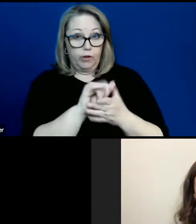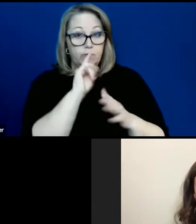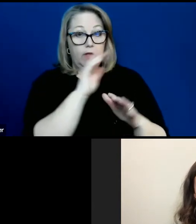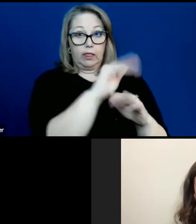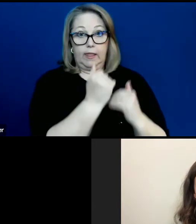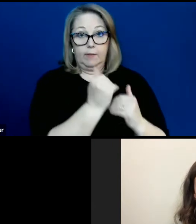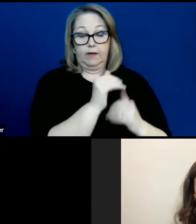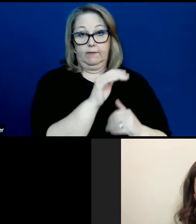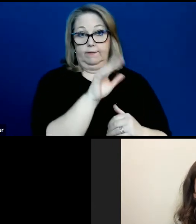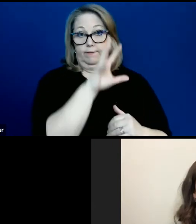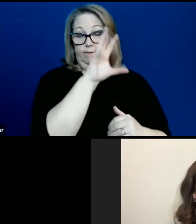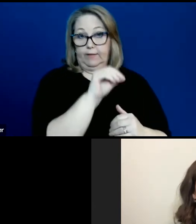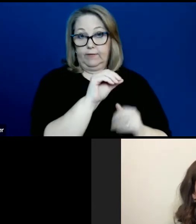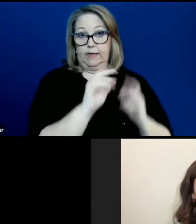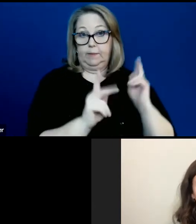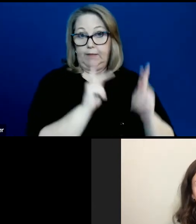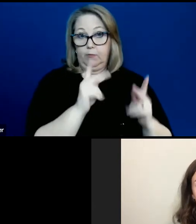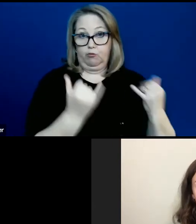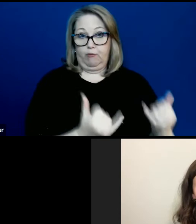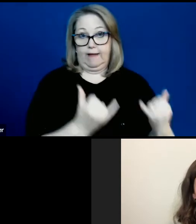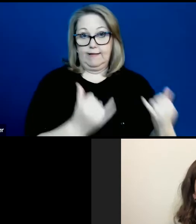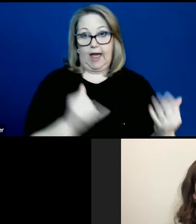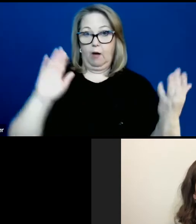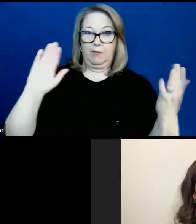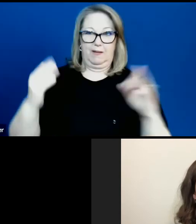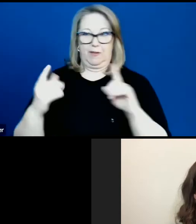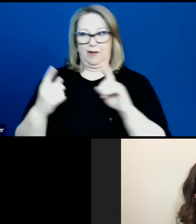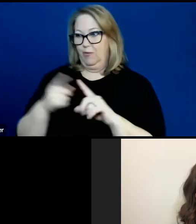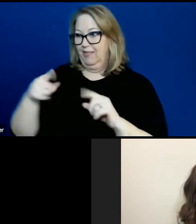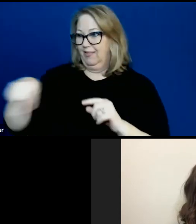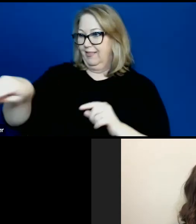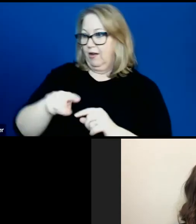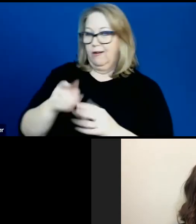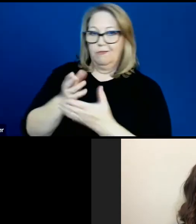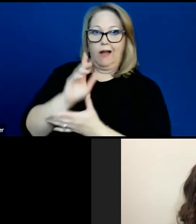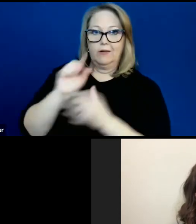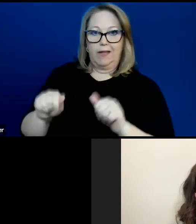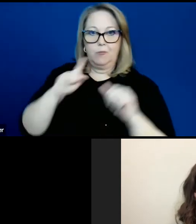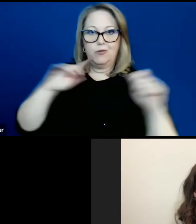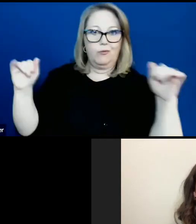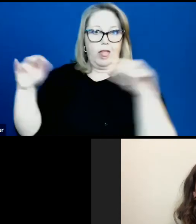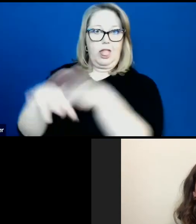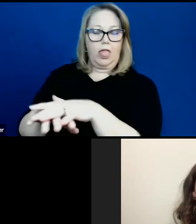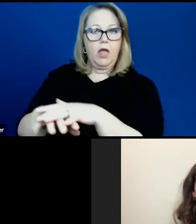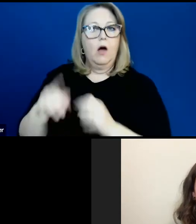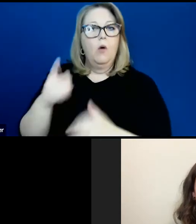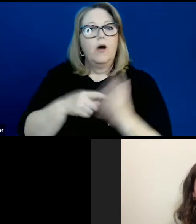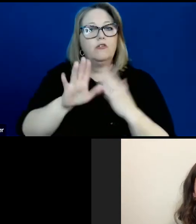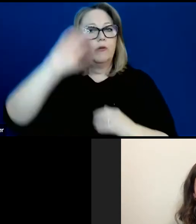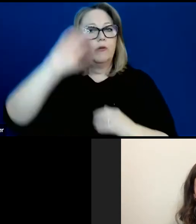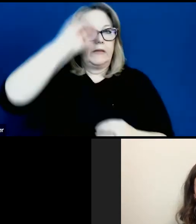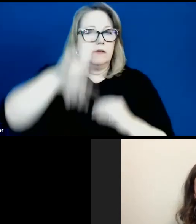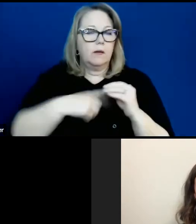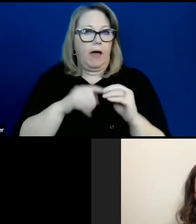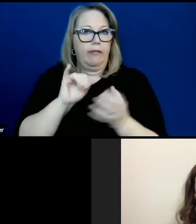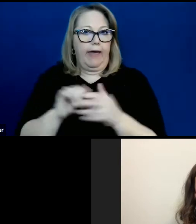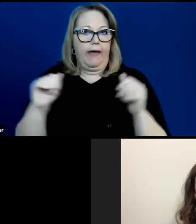public health were being thrown out as possible reasons as to why this should go forward. Governor, I was just wondering what your thoughts are on this.